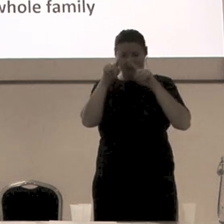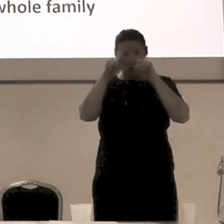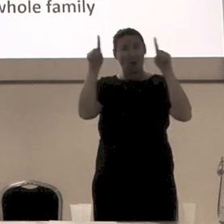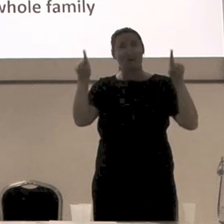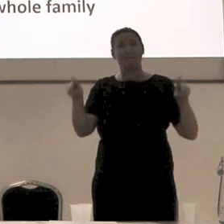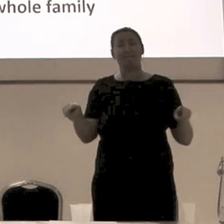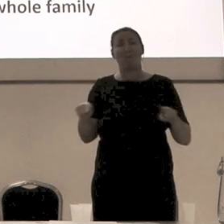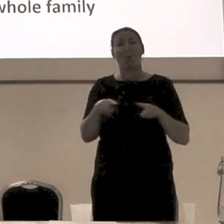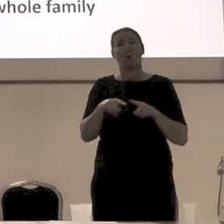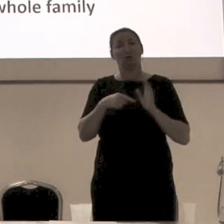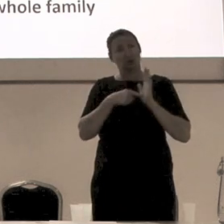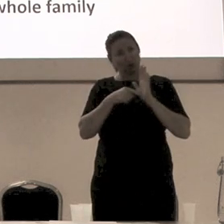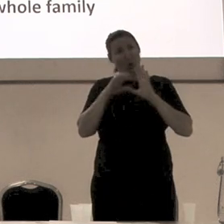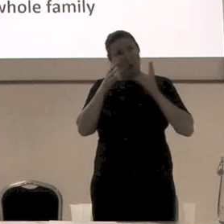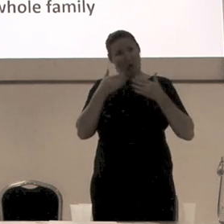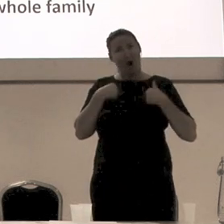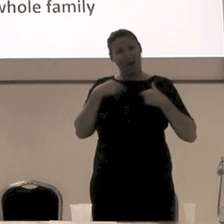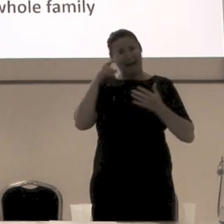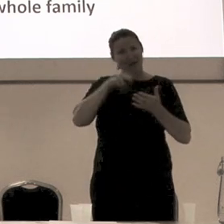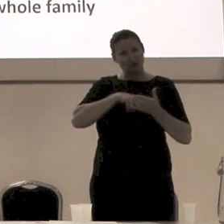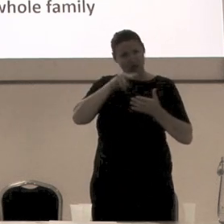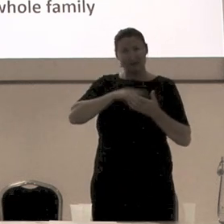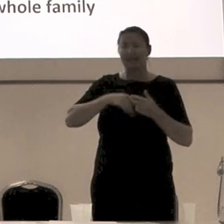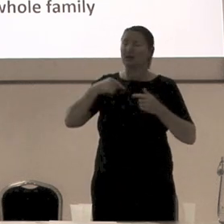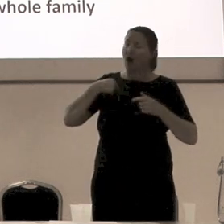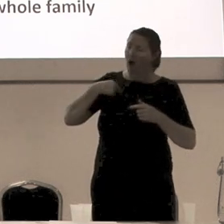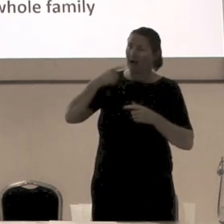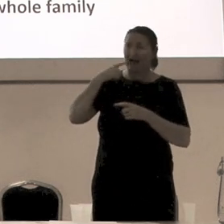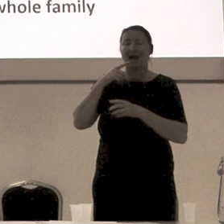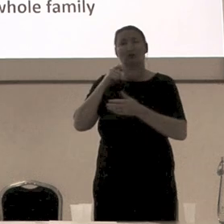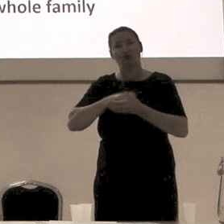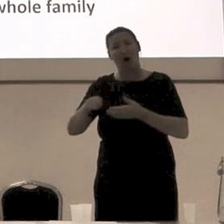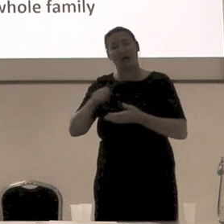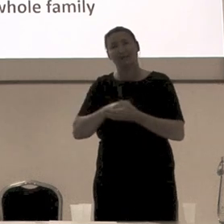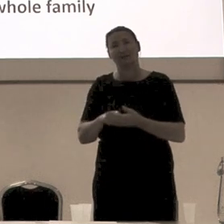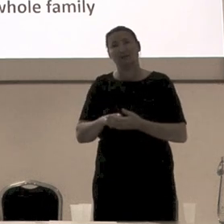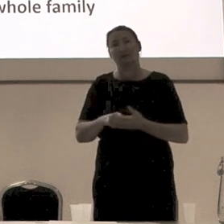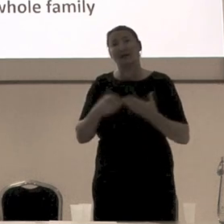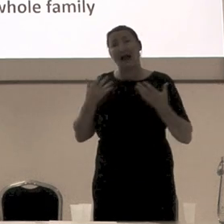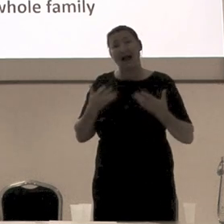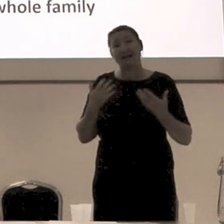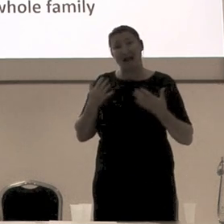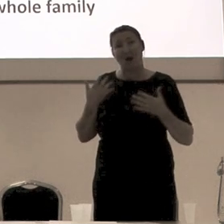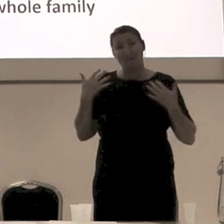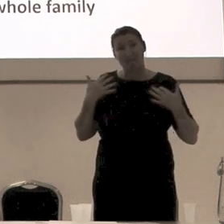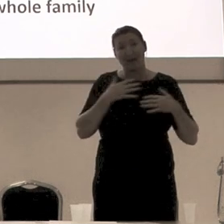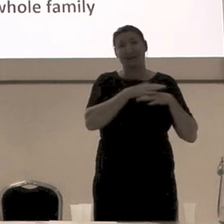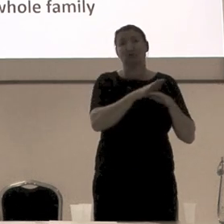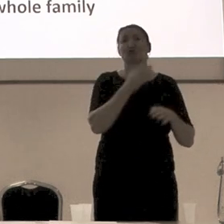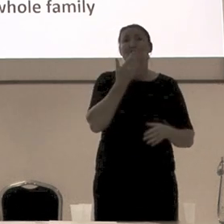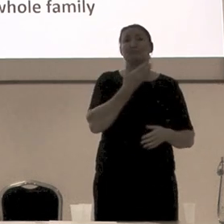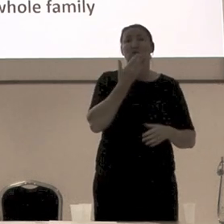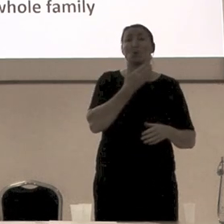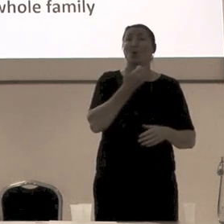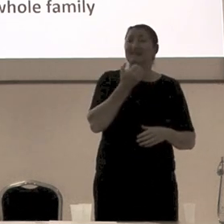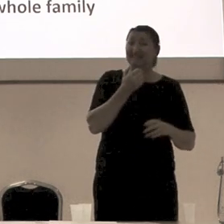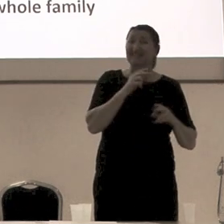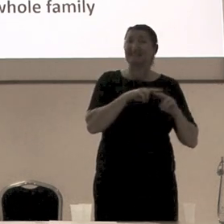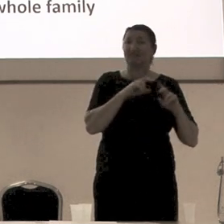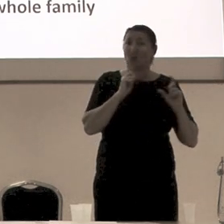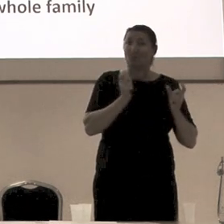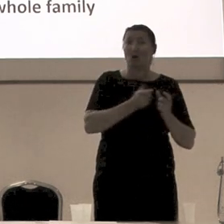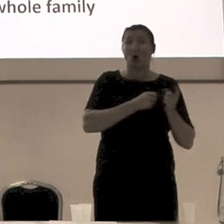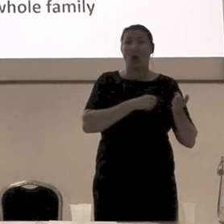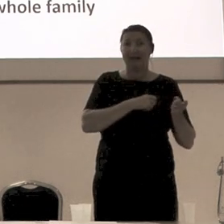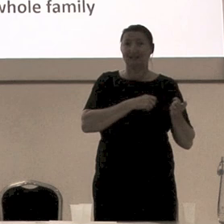He showed the world that he could read and write, and has gone now into mainstream school and is in the sixth form of his mainstream